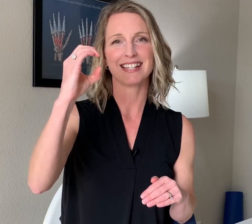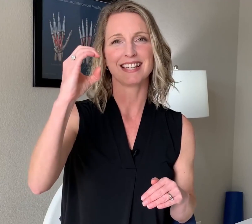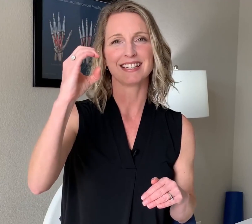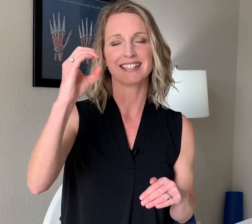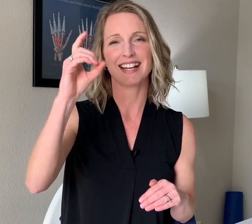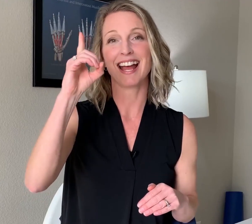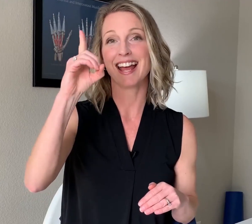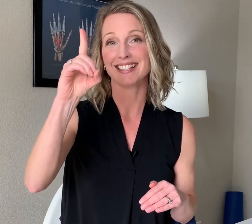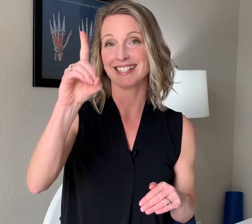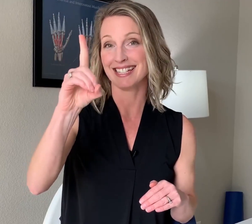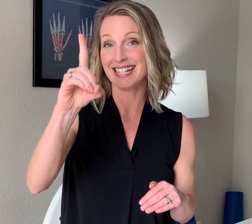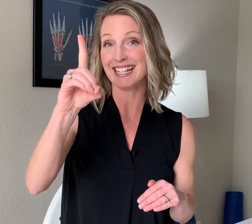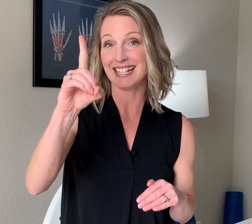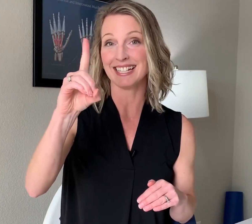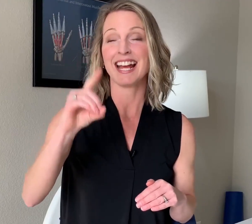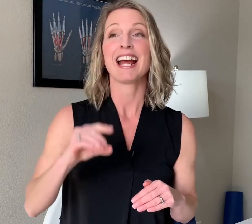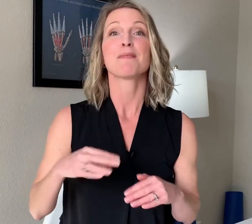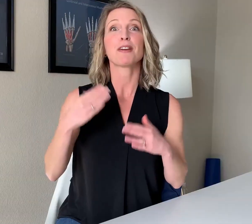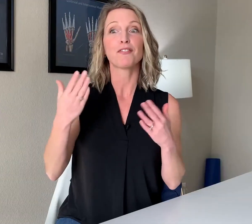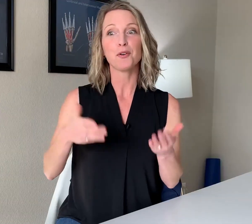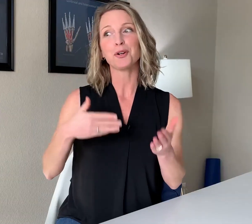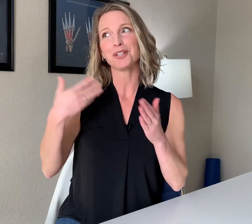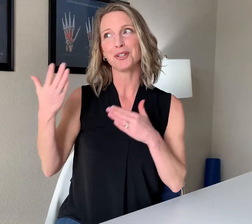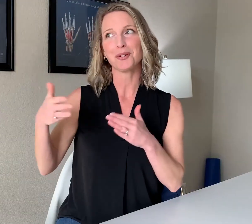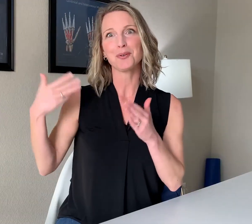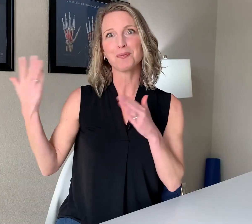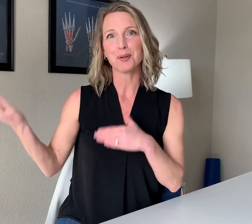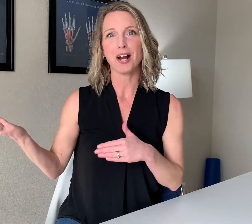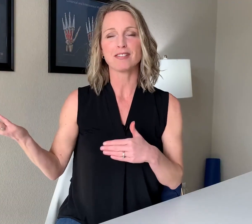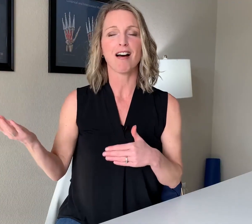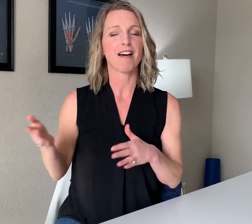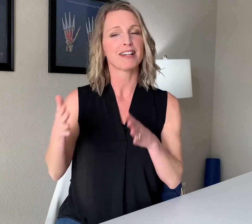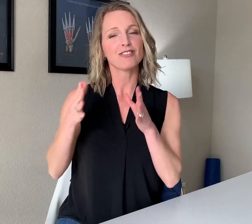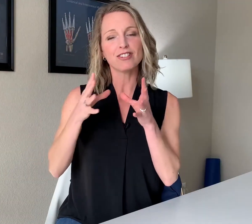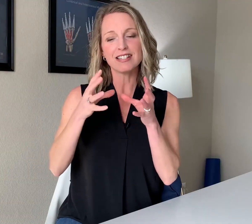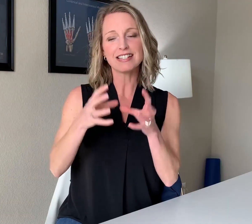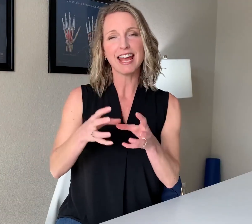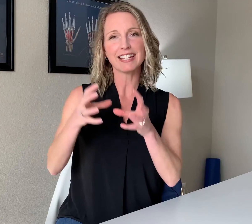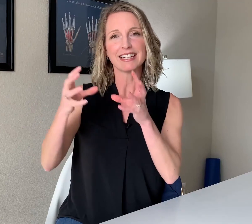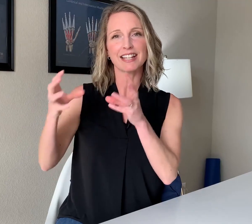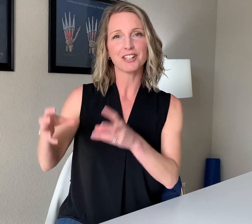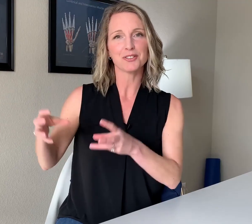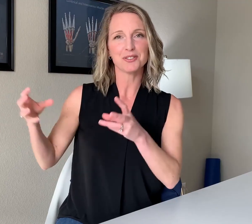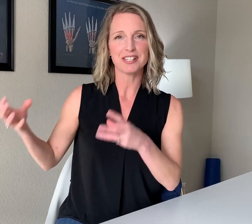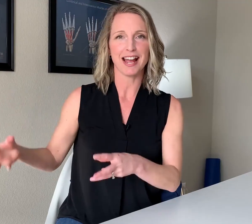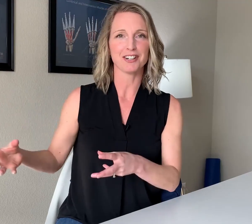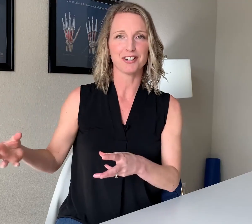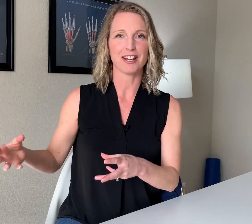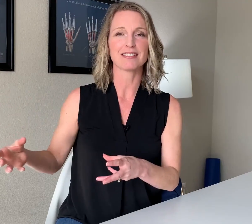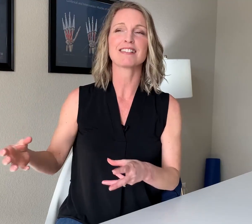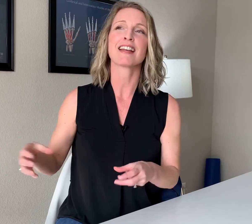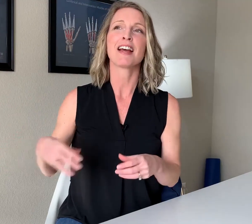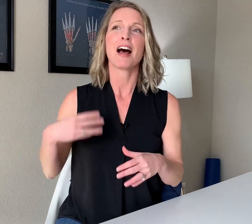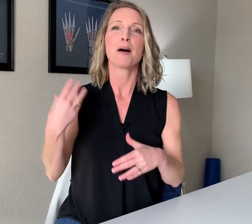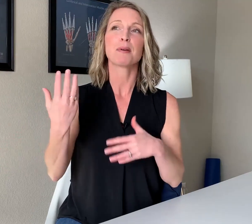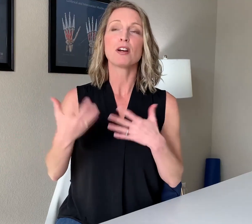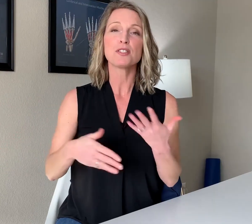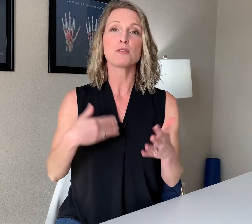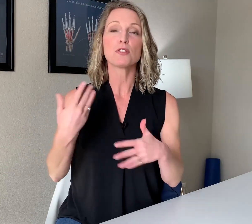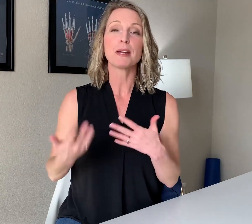C, and D before you progress on, and just take it in little sections. But also do make